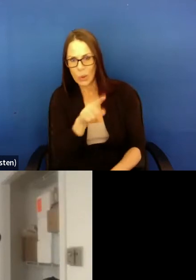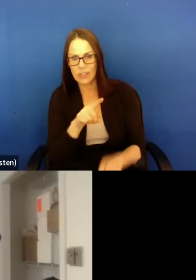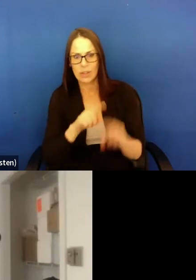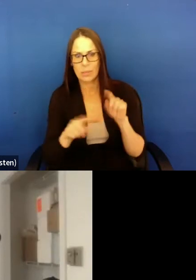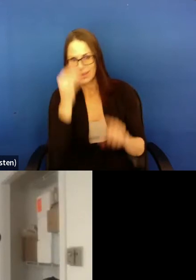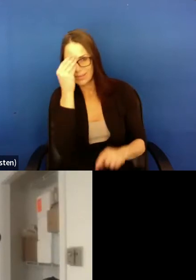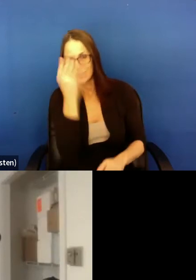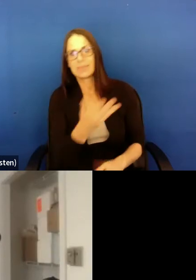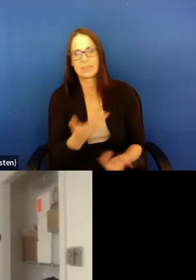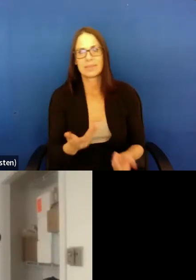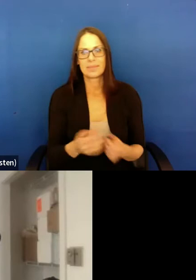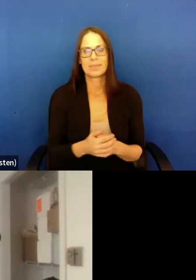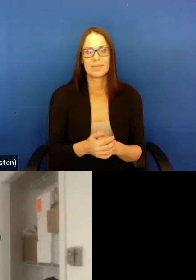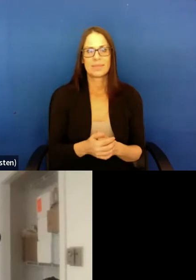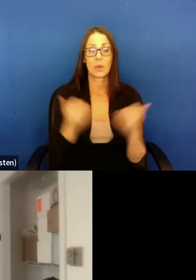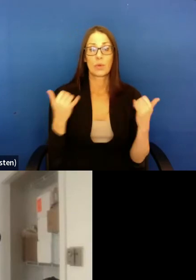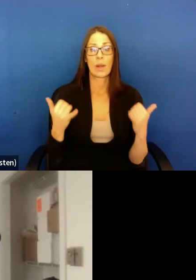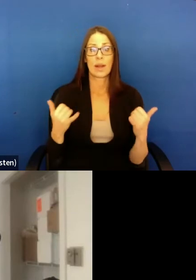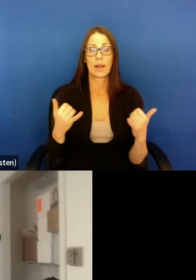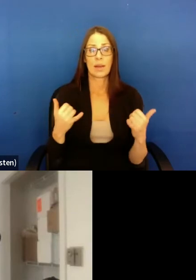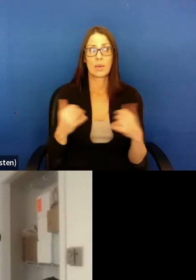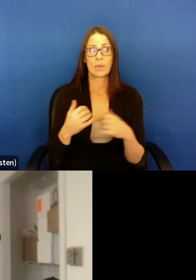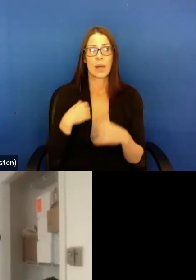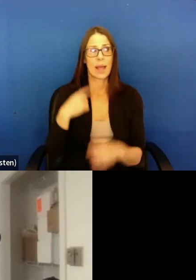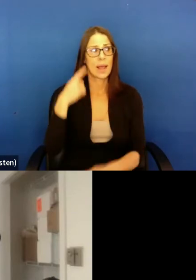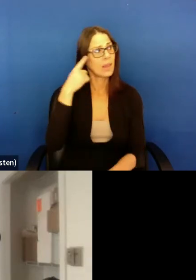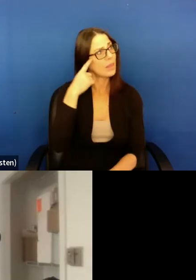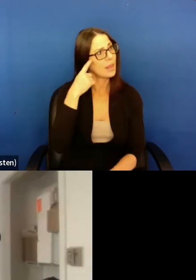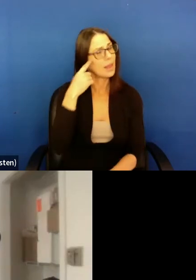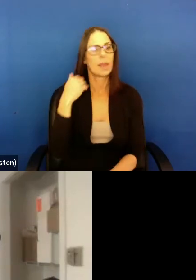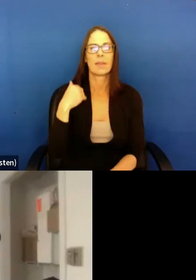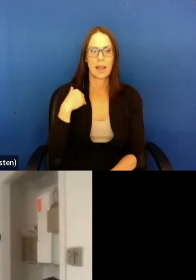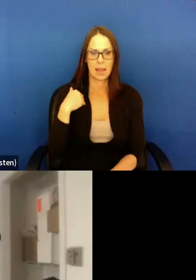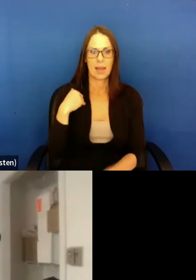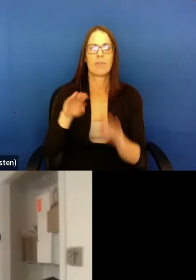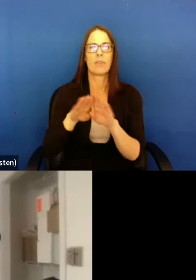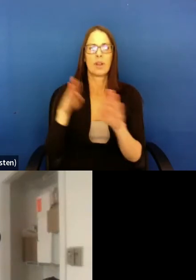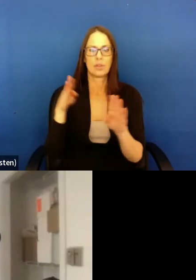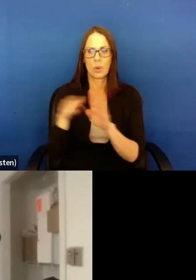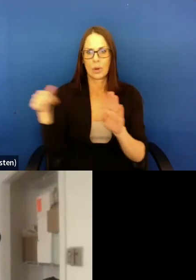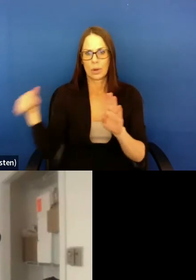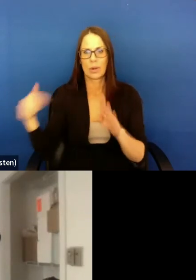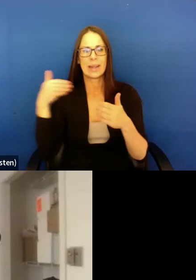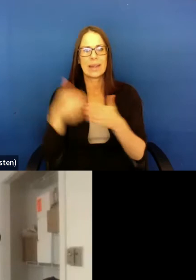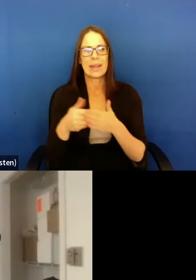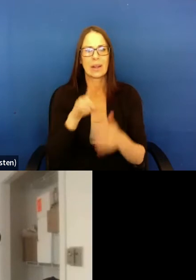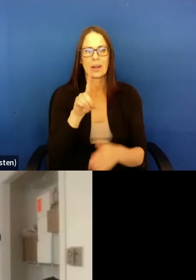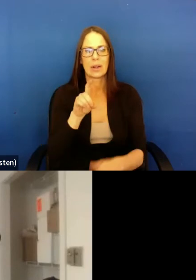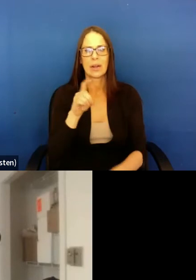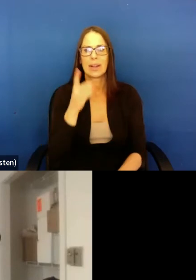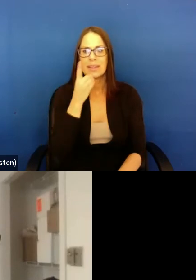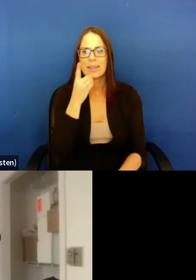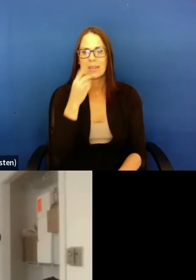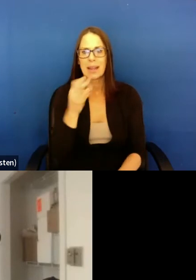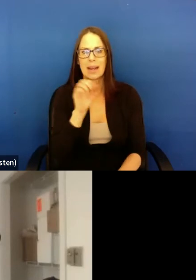that. Right now, I think especially there's a door opener near the dining hall in International